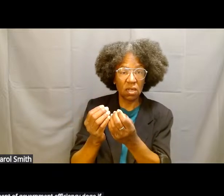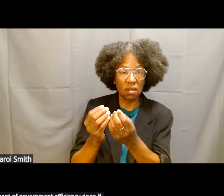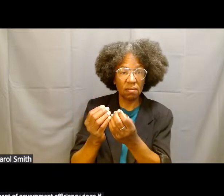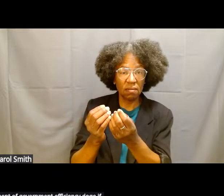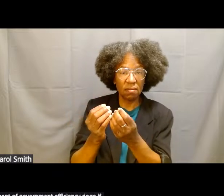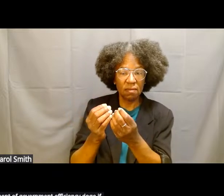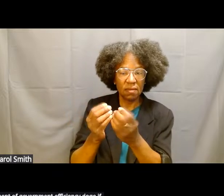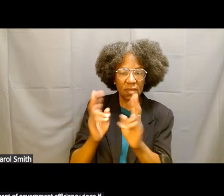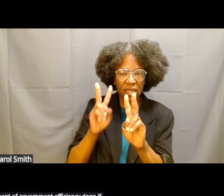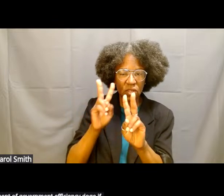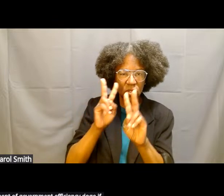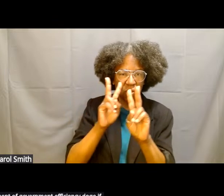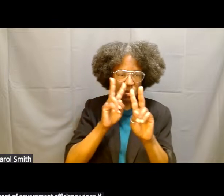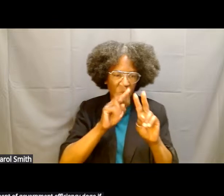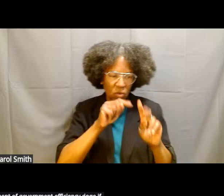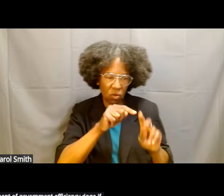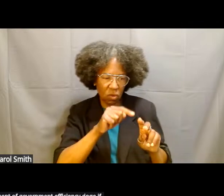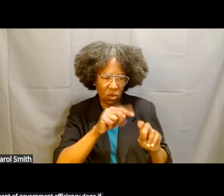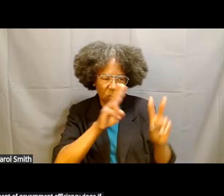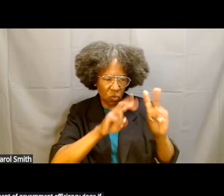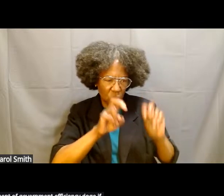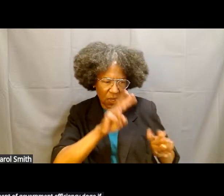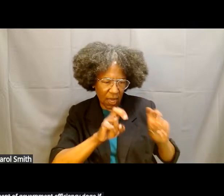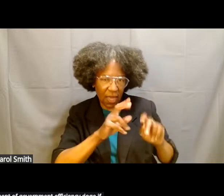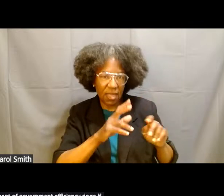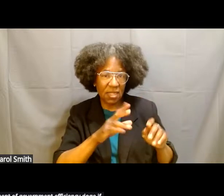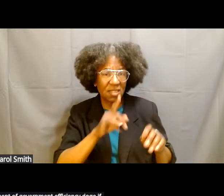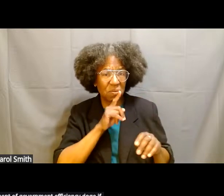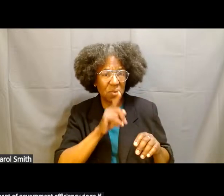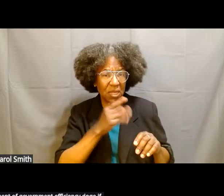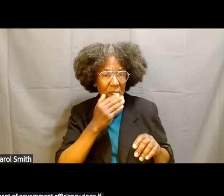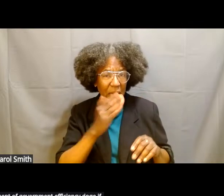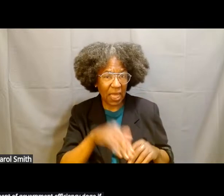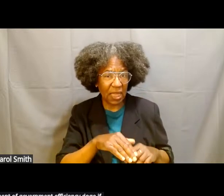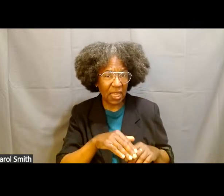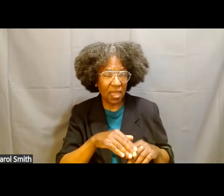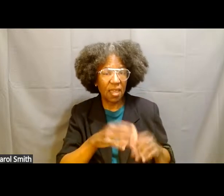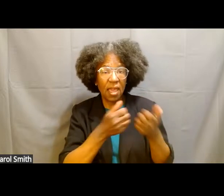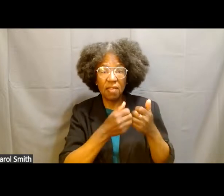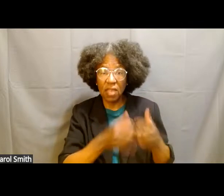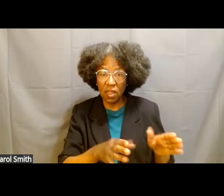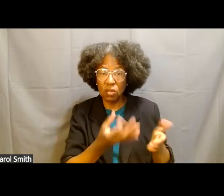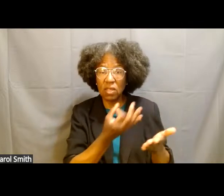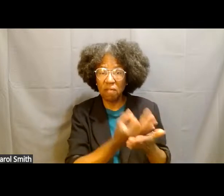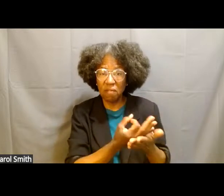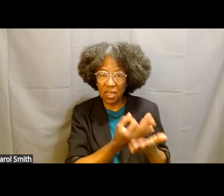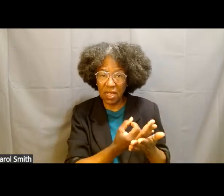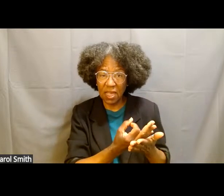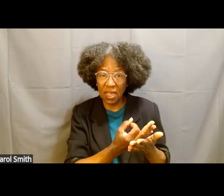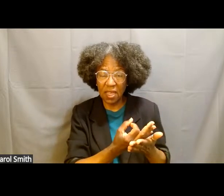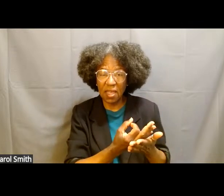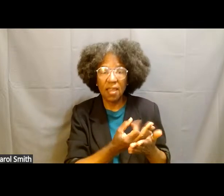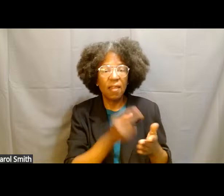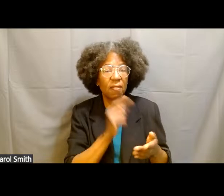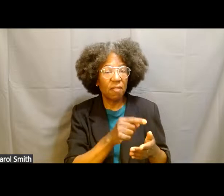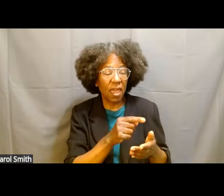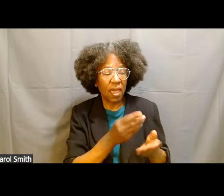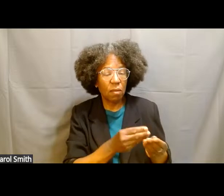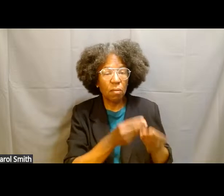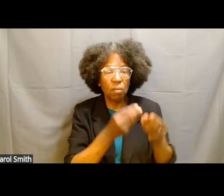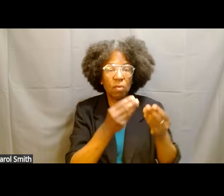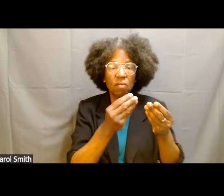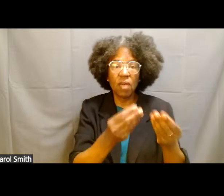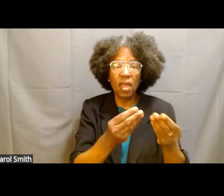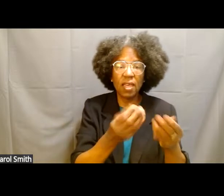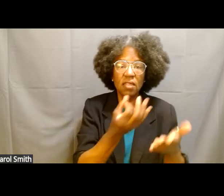scrutinized so bad that they lose their funding, that organization serves or provides funding to different